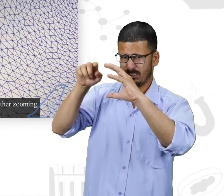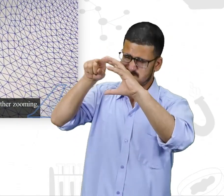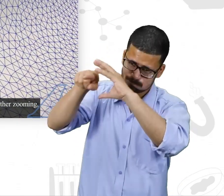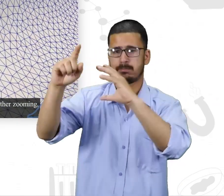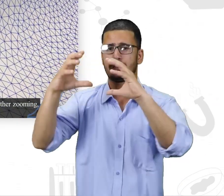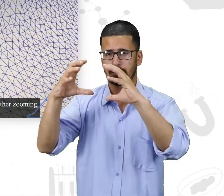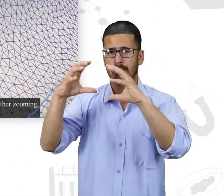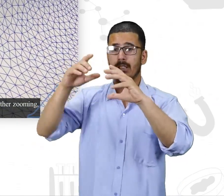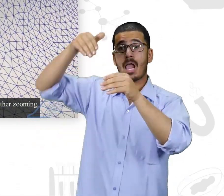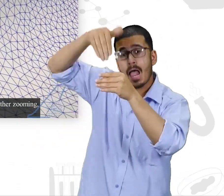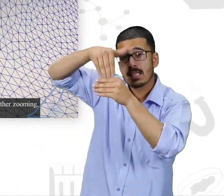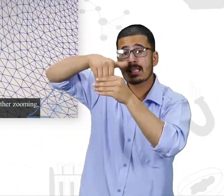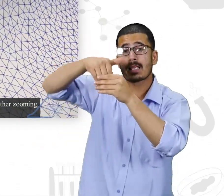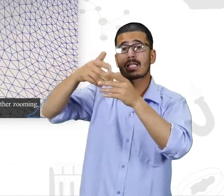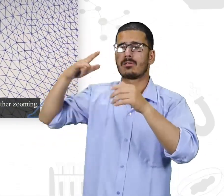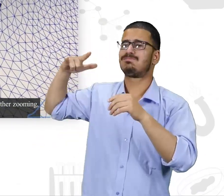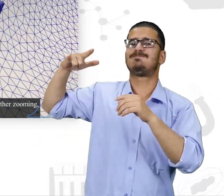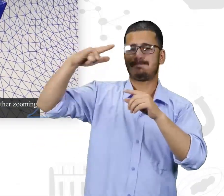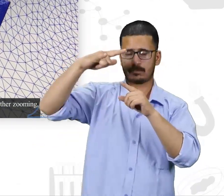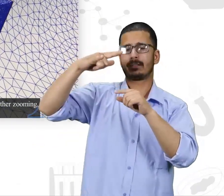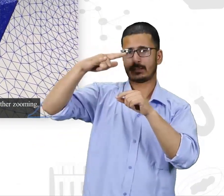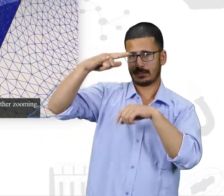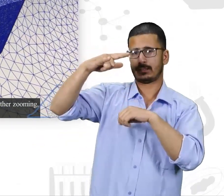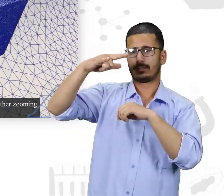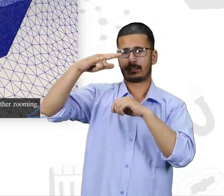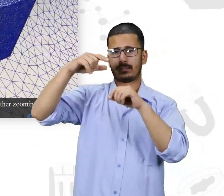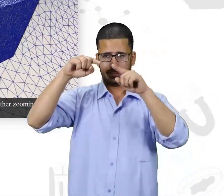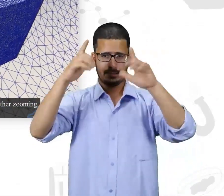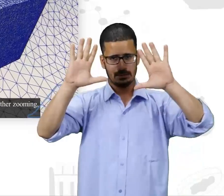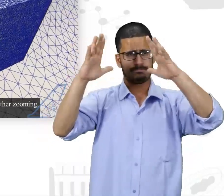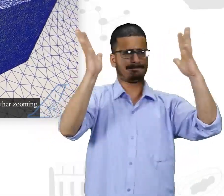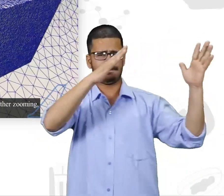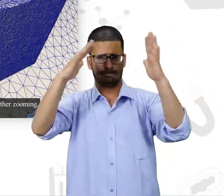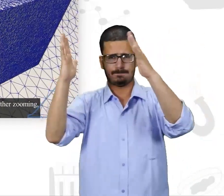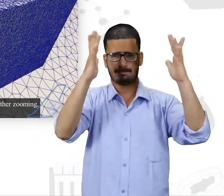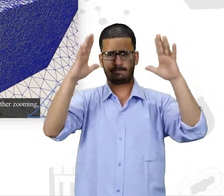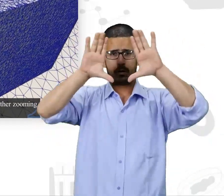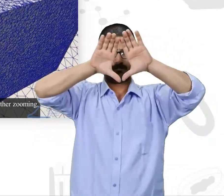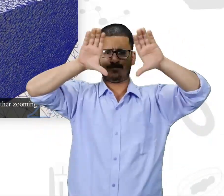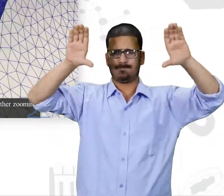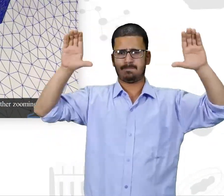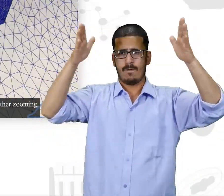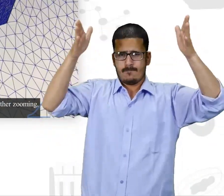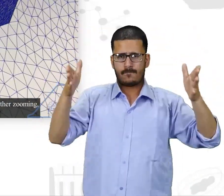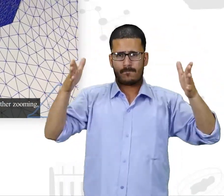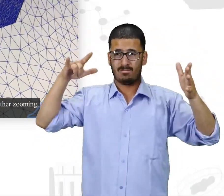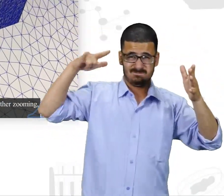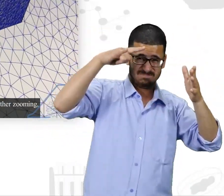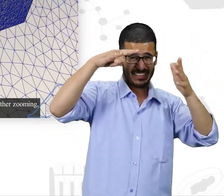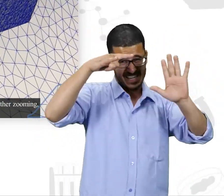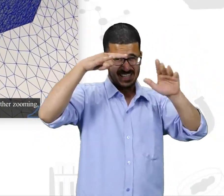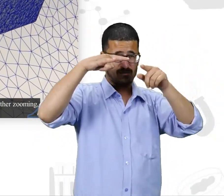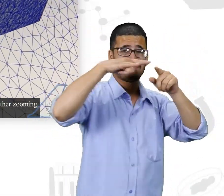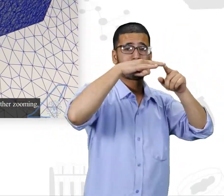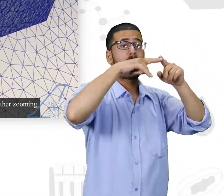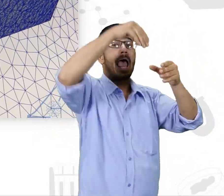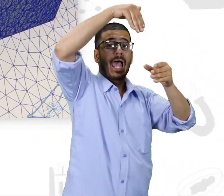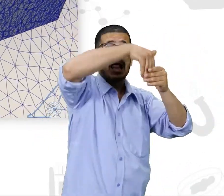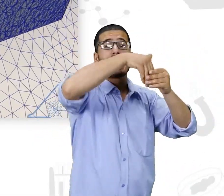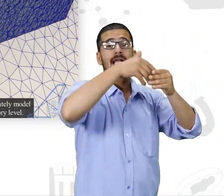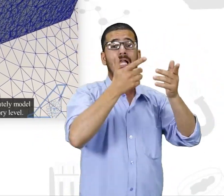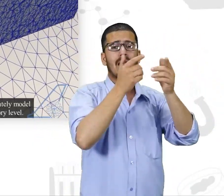a denser block of grid around the aircraft can be seen. Upon further zooming, aircraft can be seen in the interior of the flow